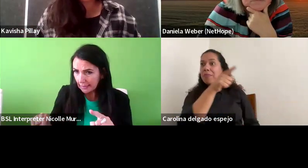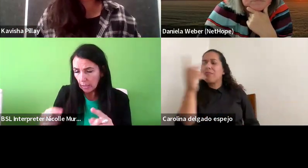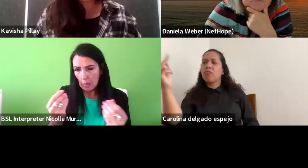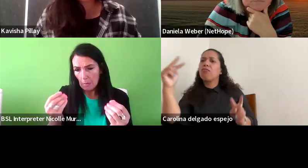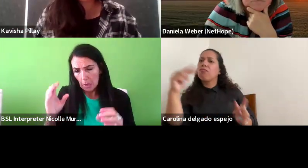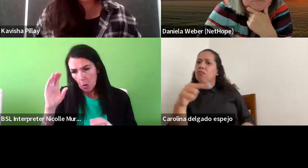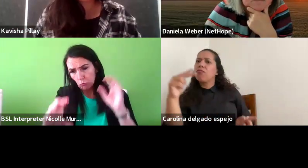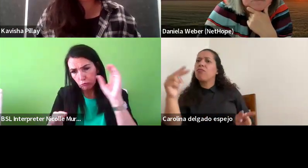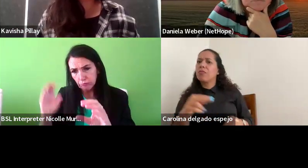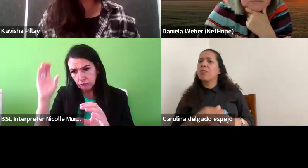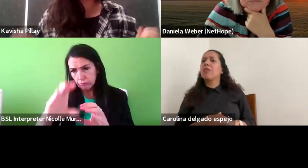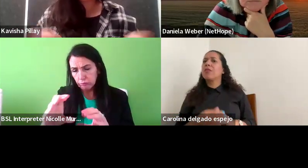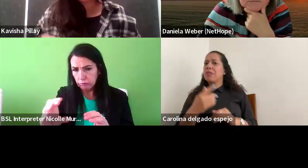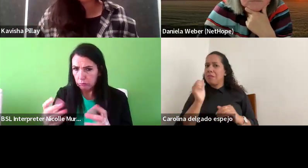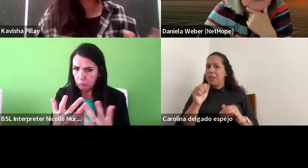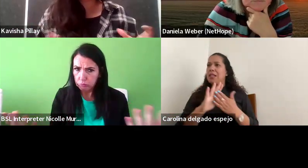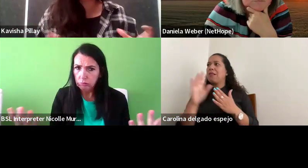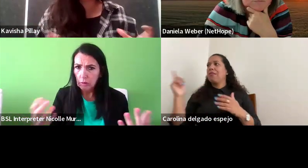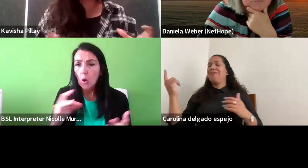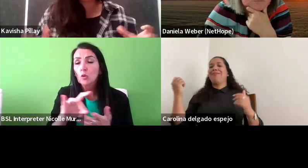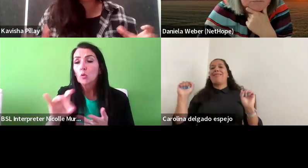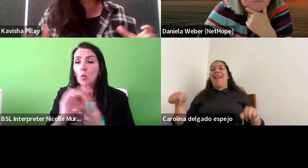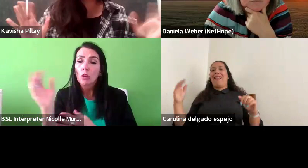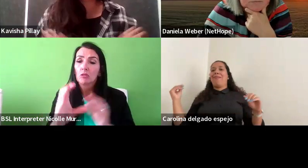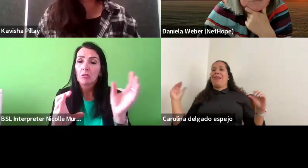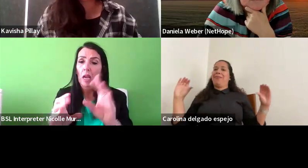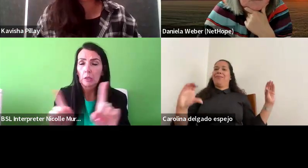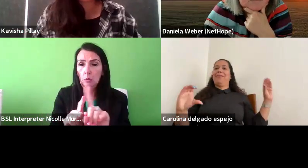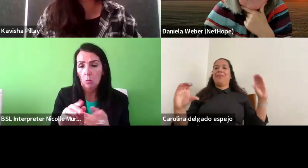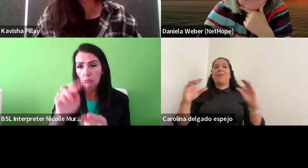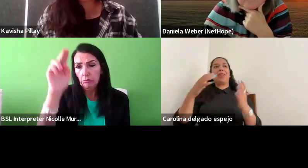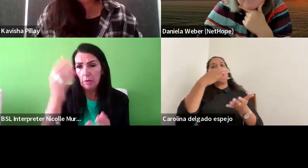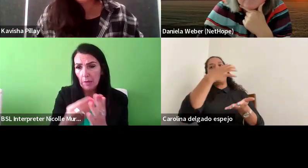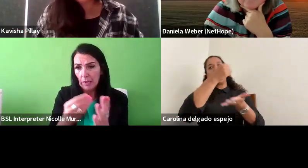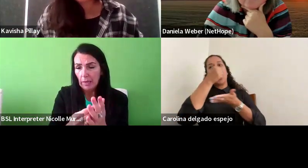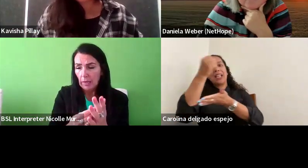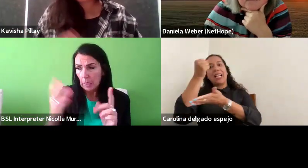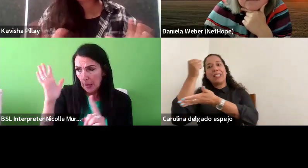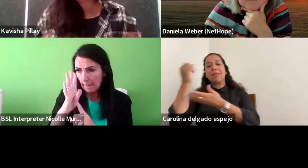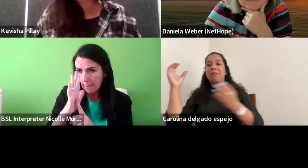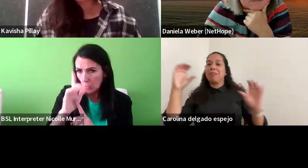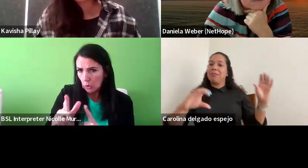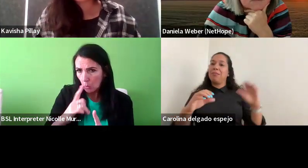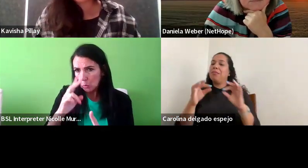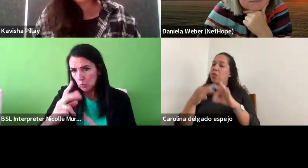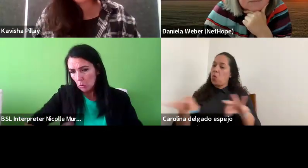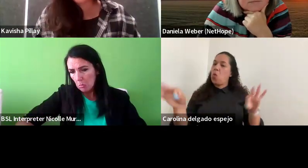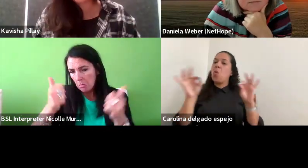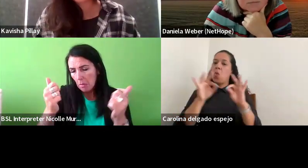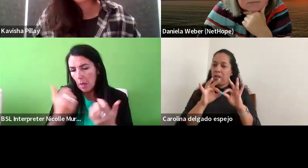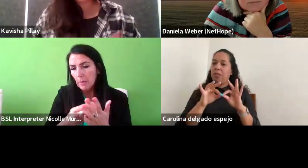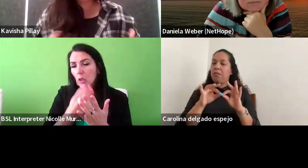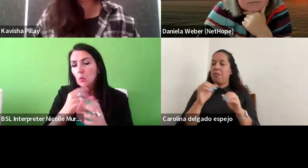gets invested into these, donors also fund. And we want to see the sort of fancy digital solution to some of